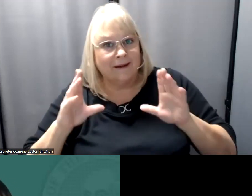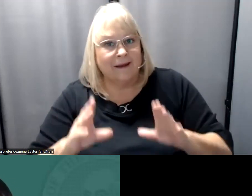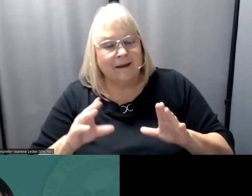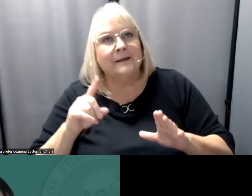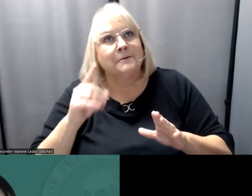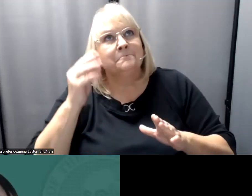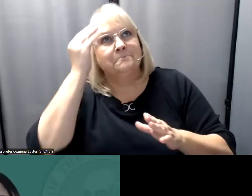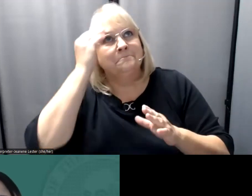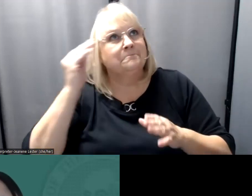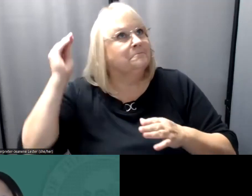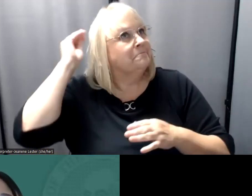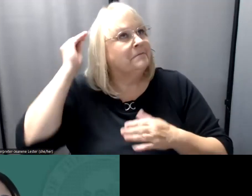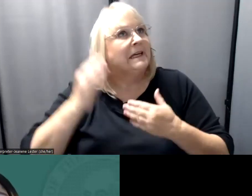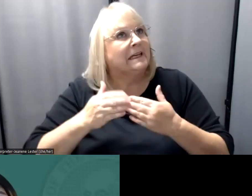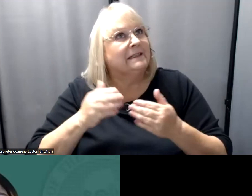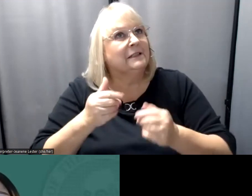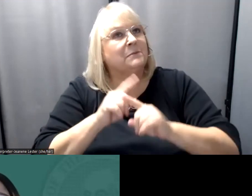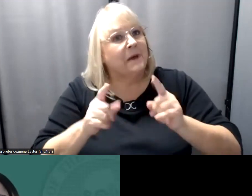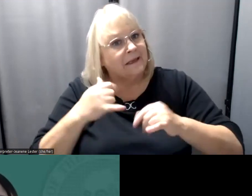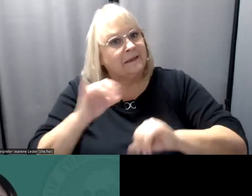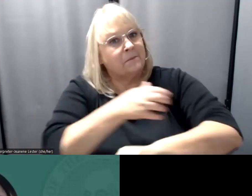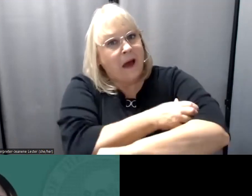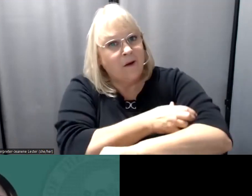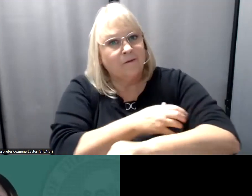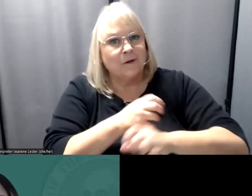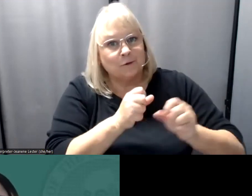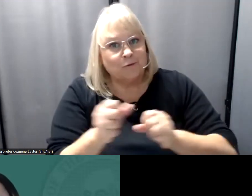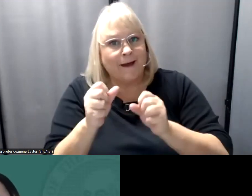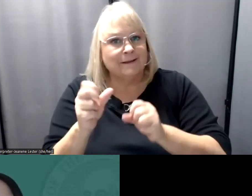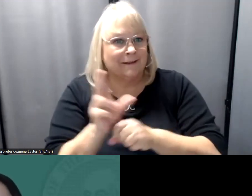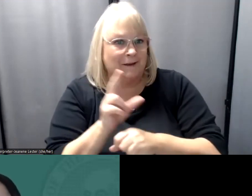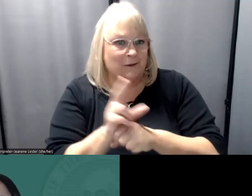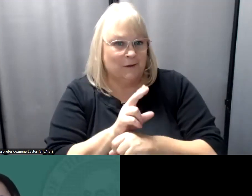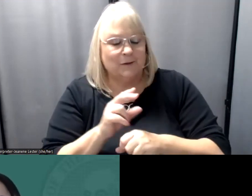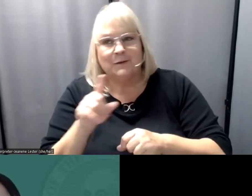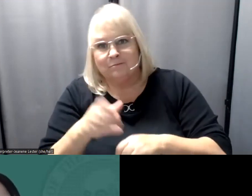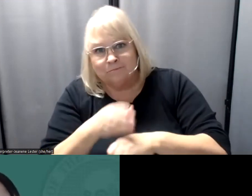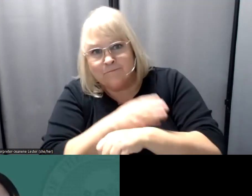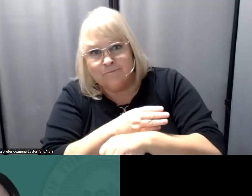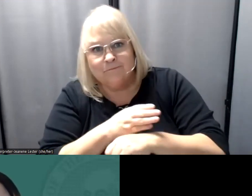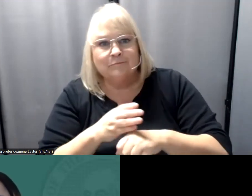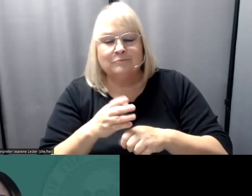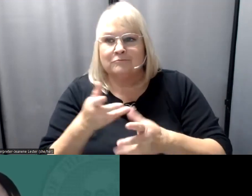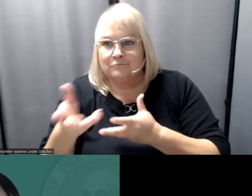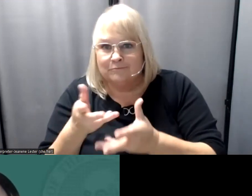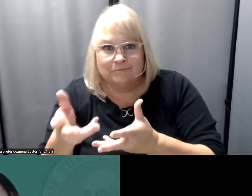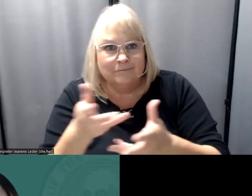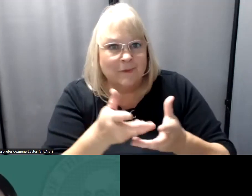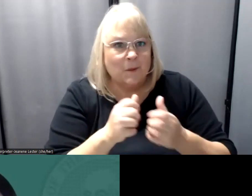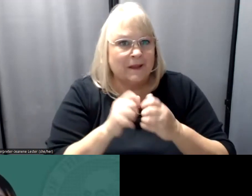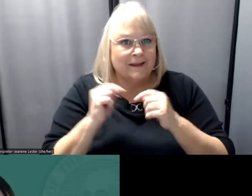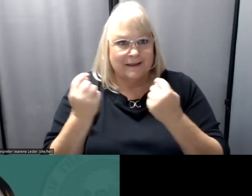yet powerful strategies that we can use to implement, and increase our engagement and results with our team.